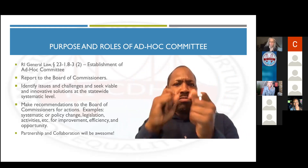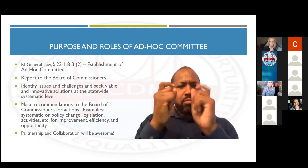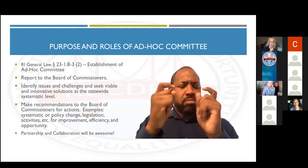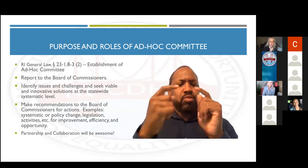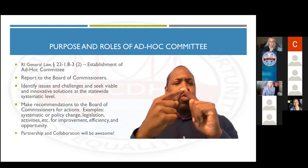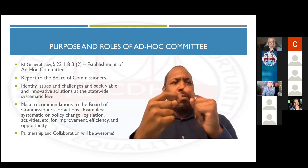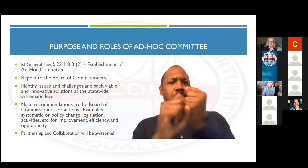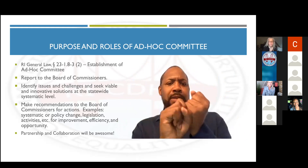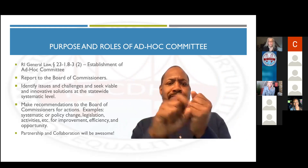backgrounds